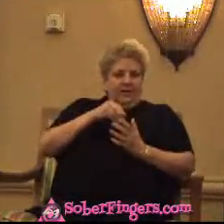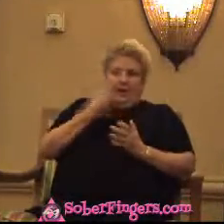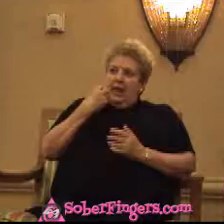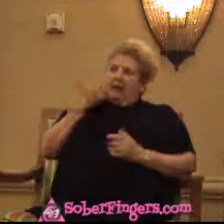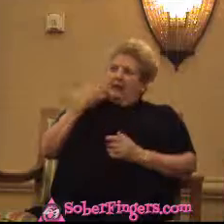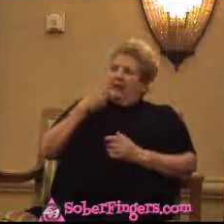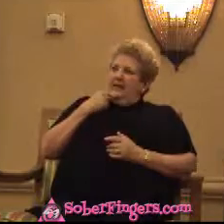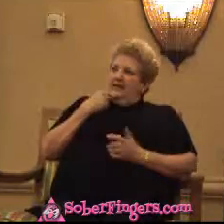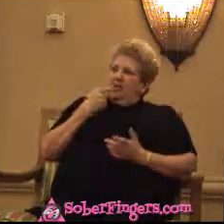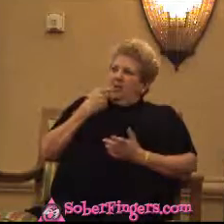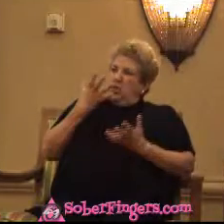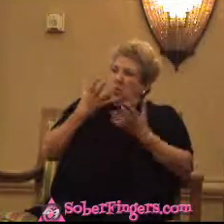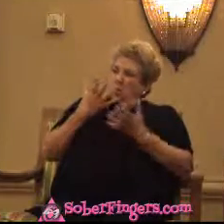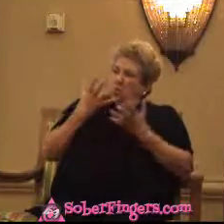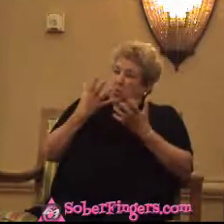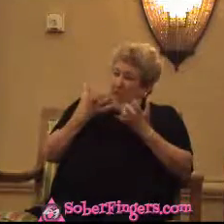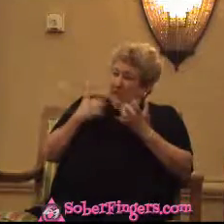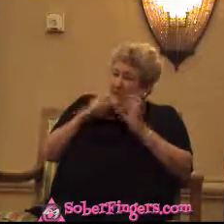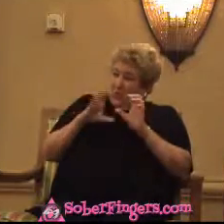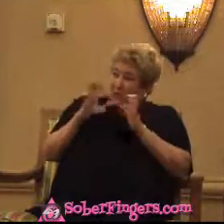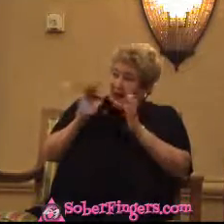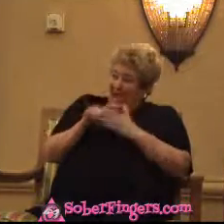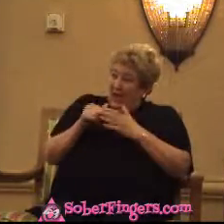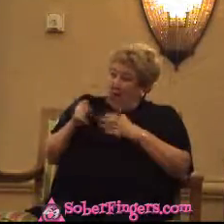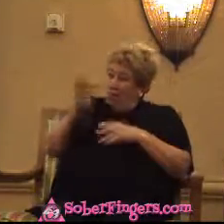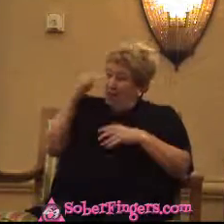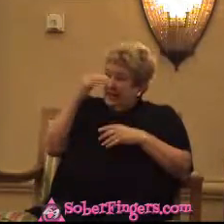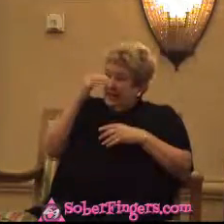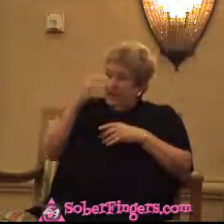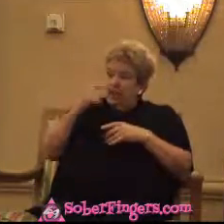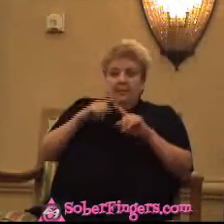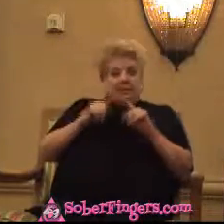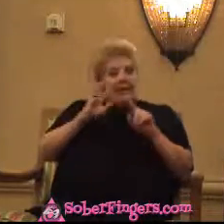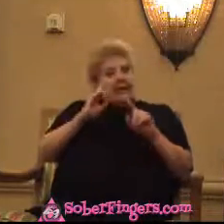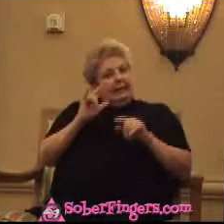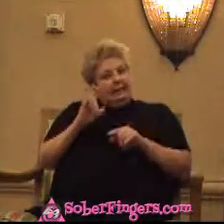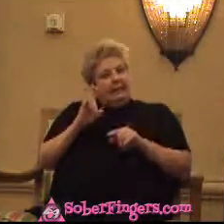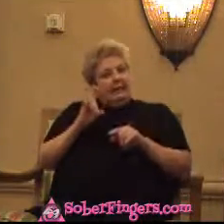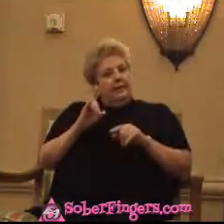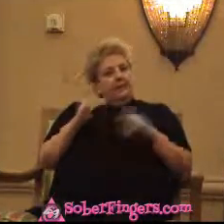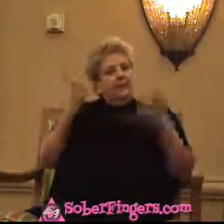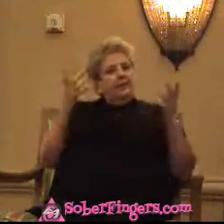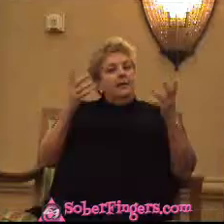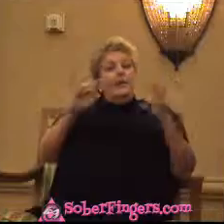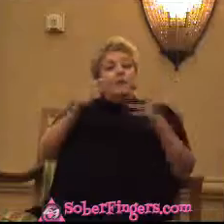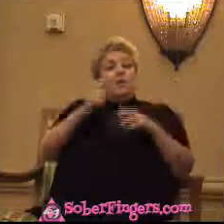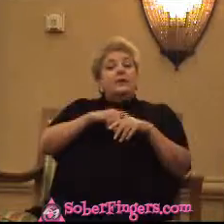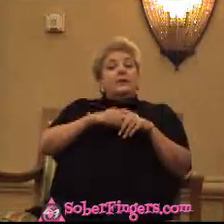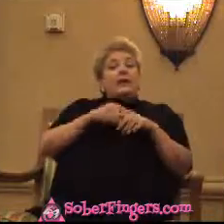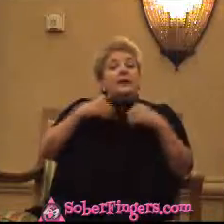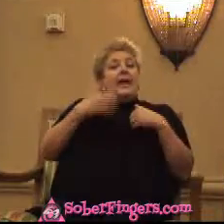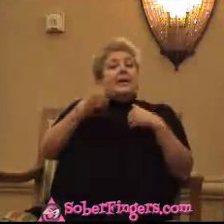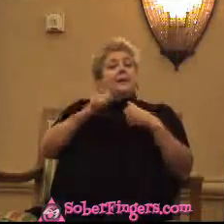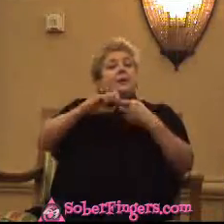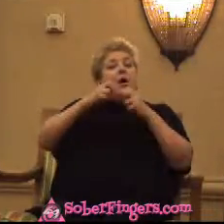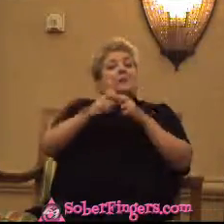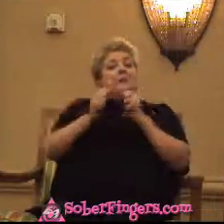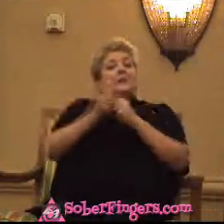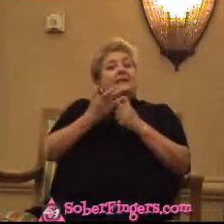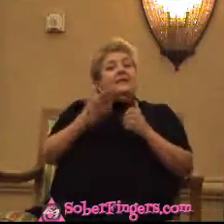Crazy? And I did it, and it made the biggest change of all. The only time that I ever had a problem with anything is when I refused to do something, or